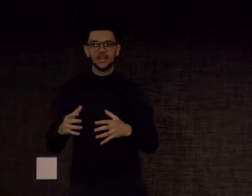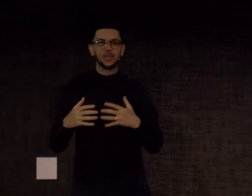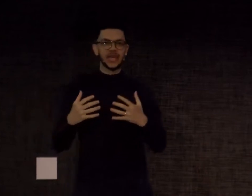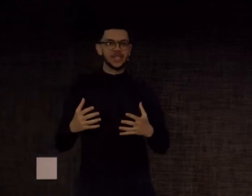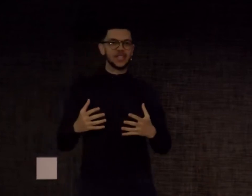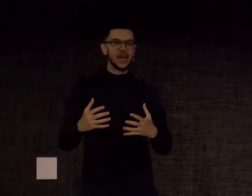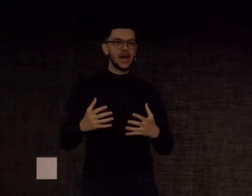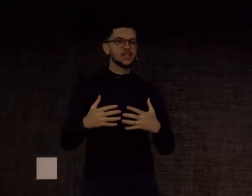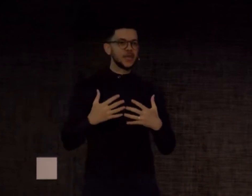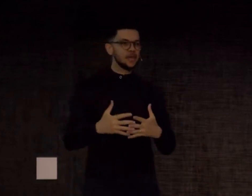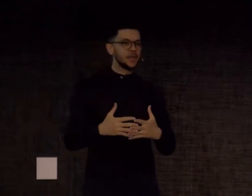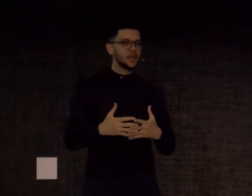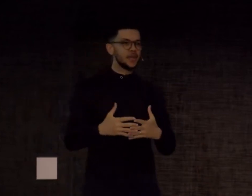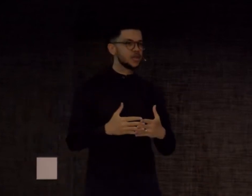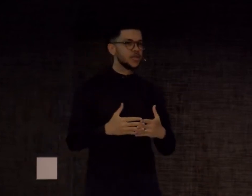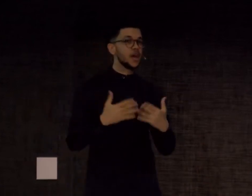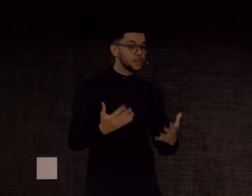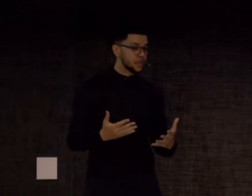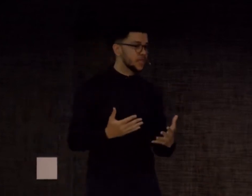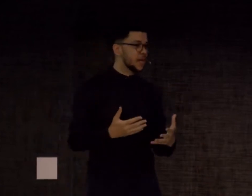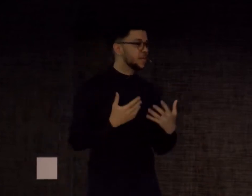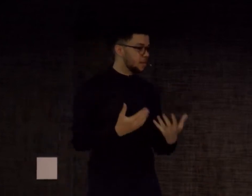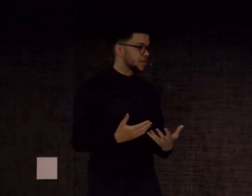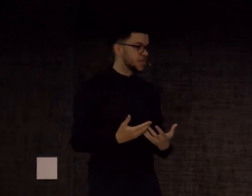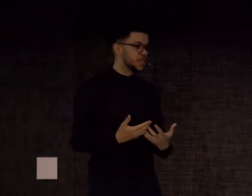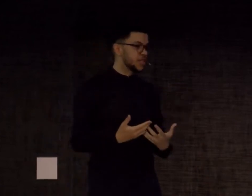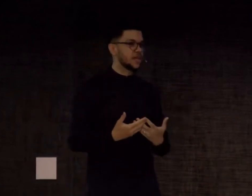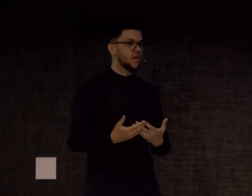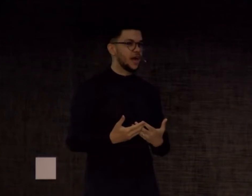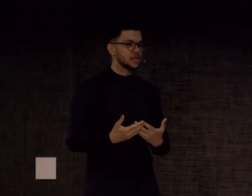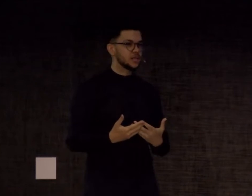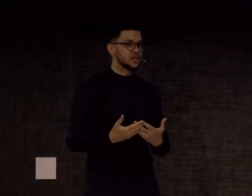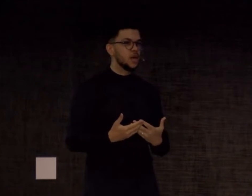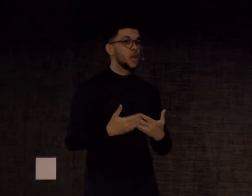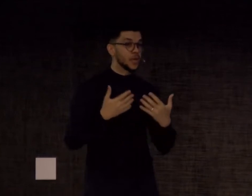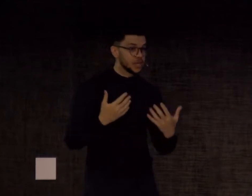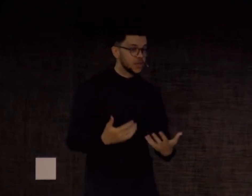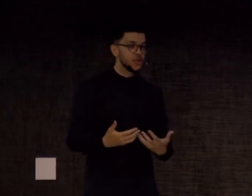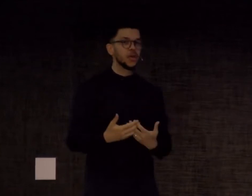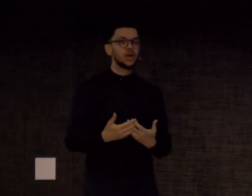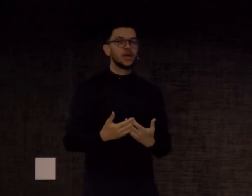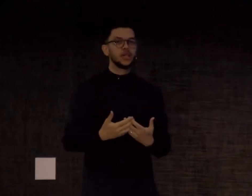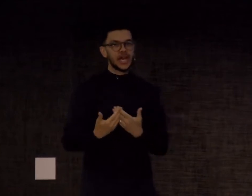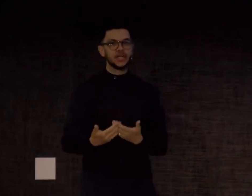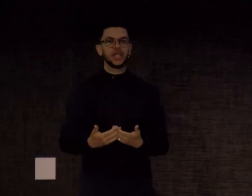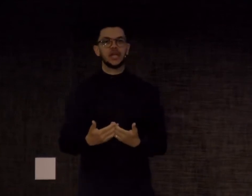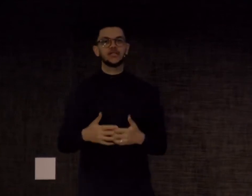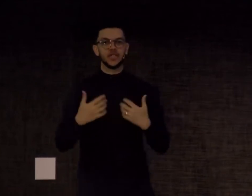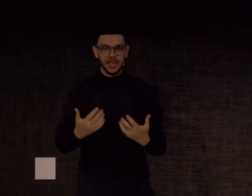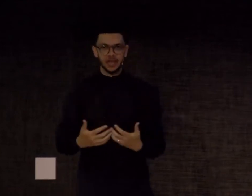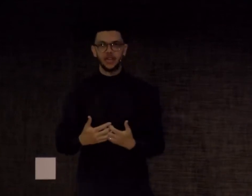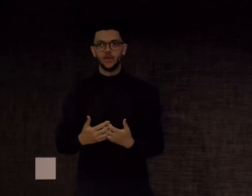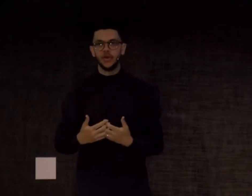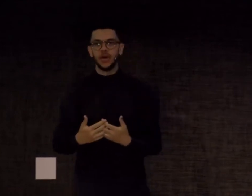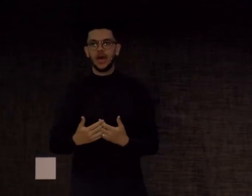finally, you'll be glad to hear I'll speak about the optimism and the opportunities that arise when we do challenge ourselves to